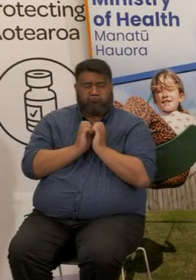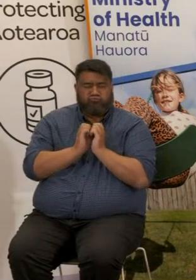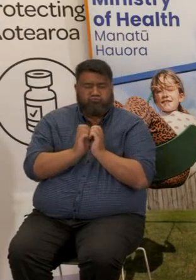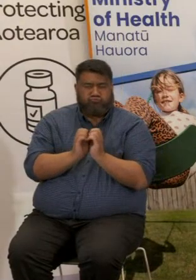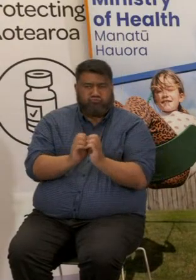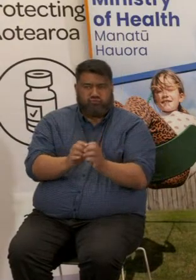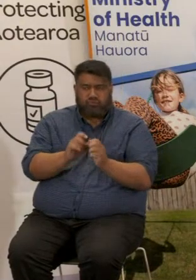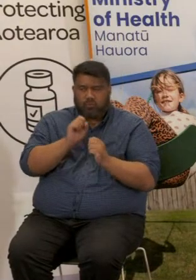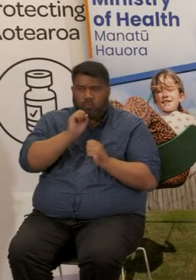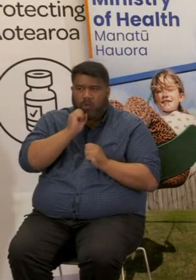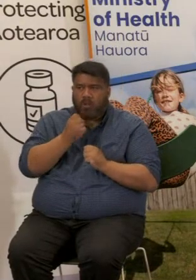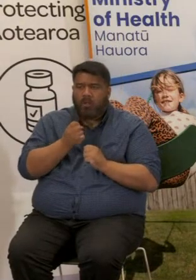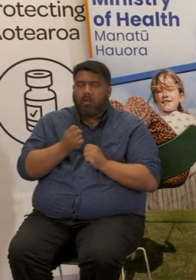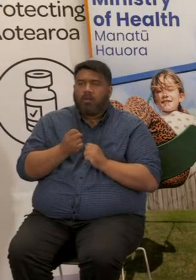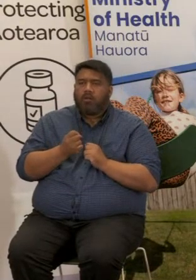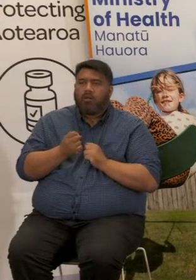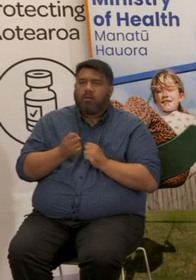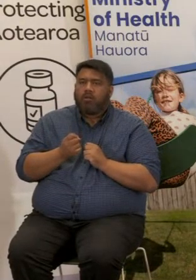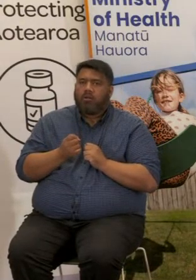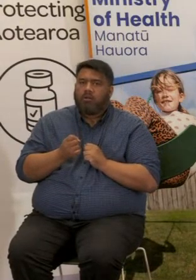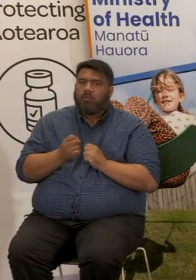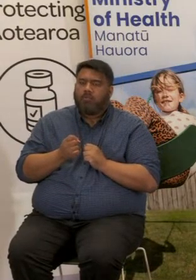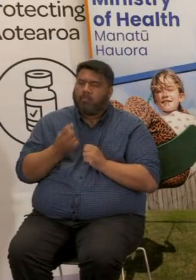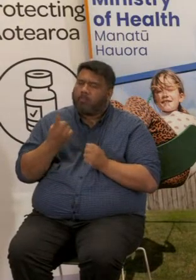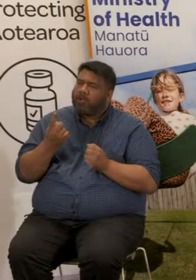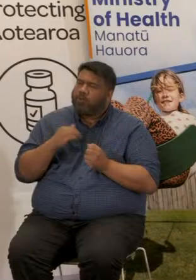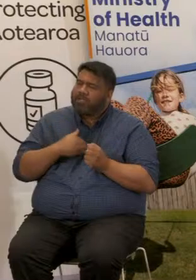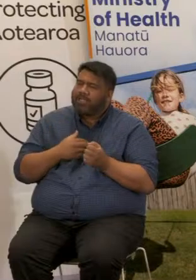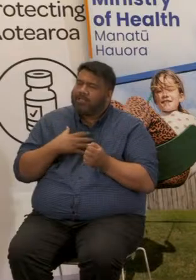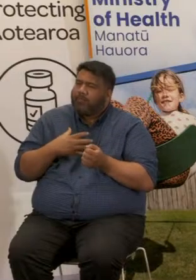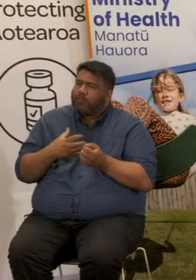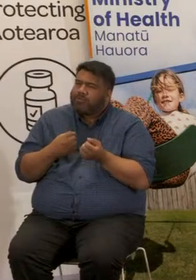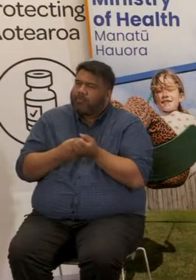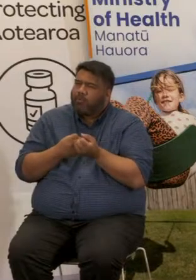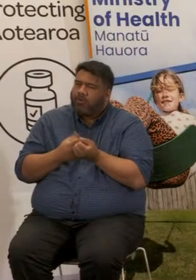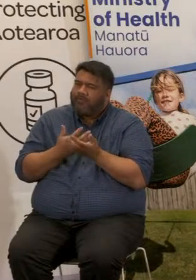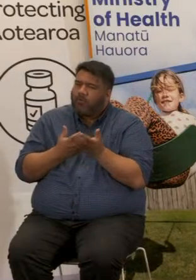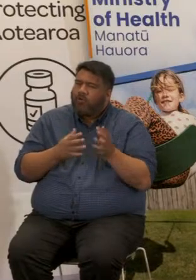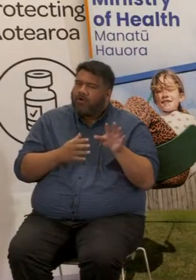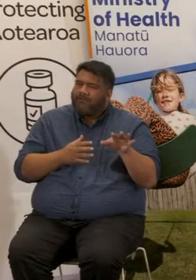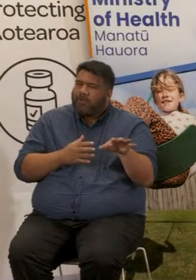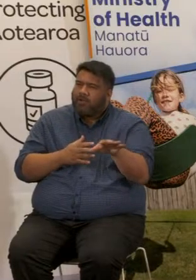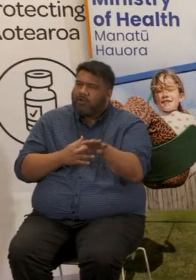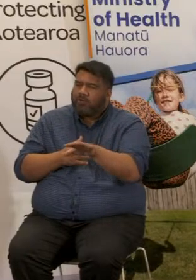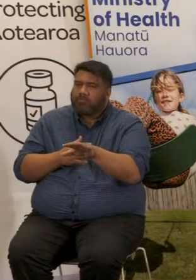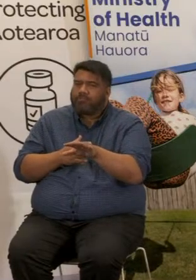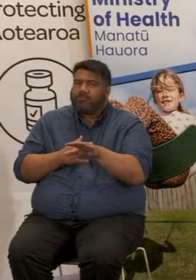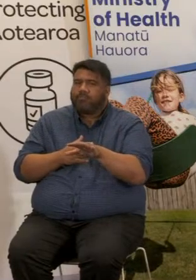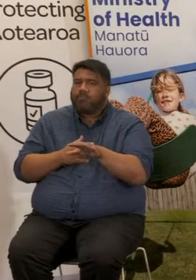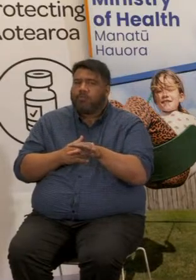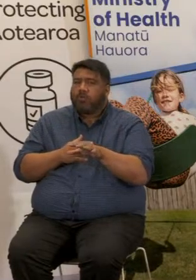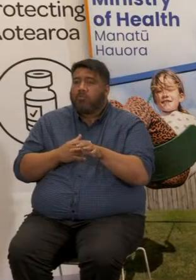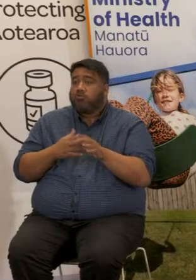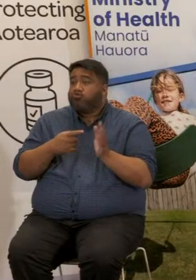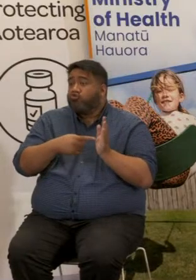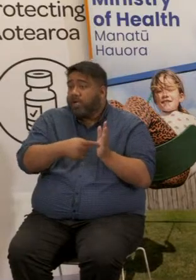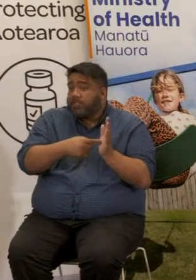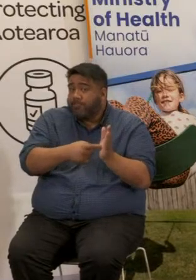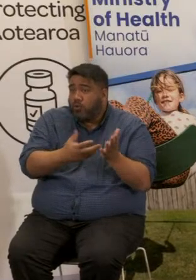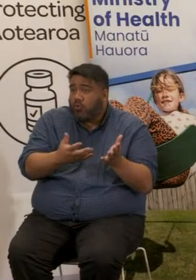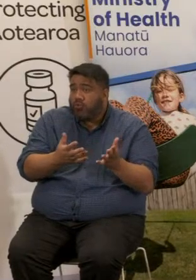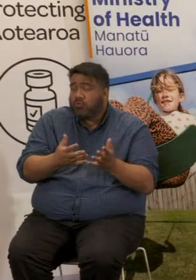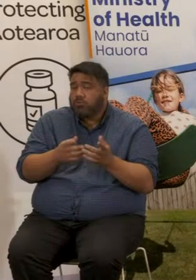area, but actually we needed some more support for our whānau on that journey, and some of that looks like transport, some of that looks like